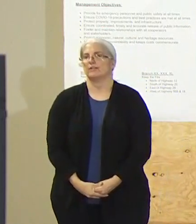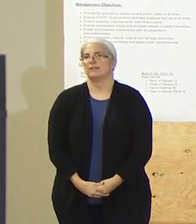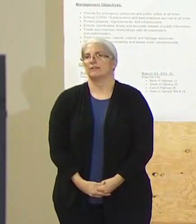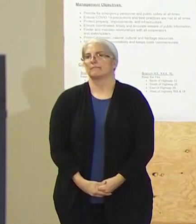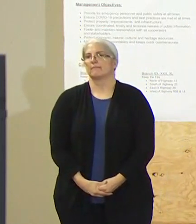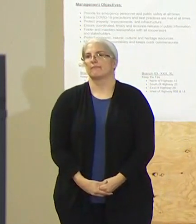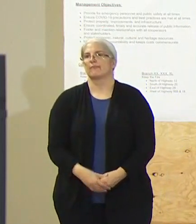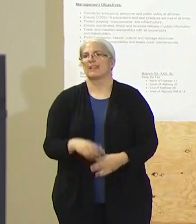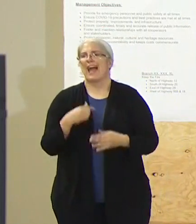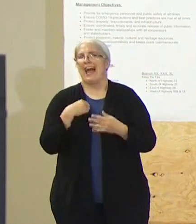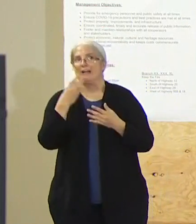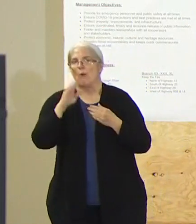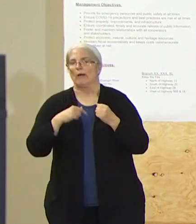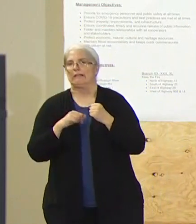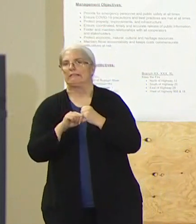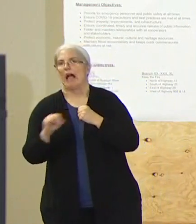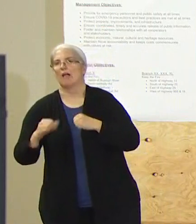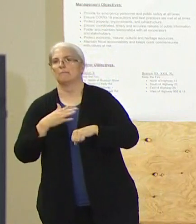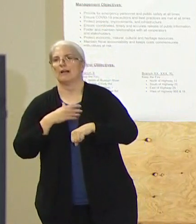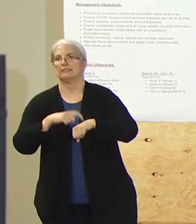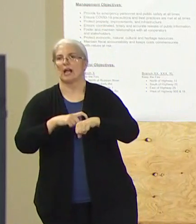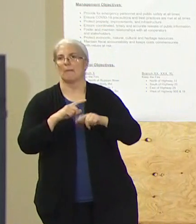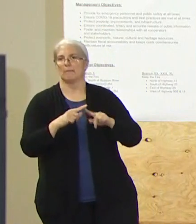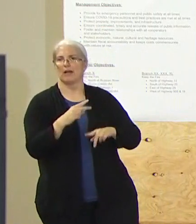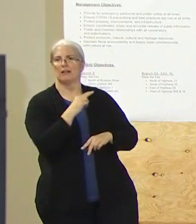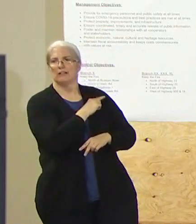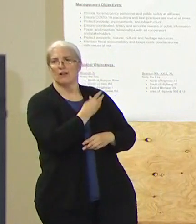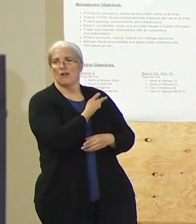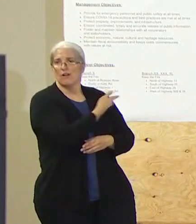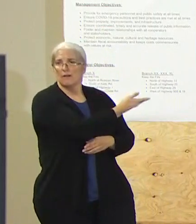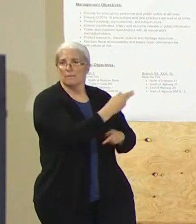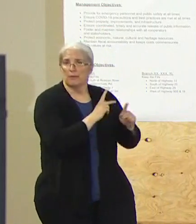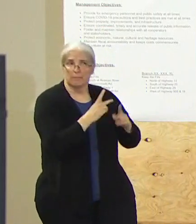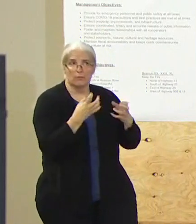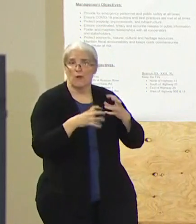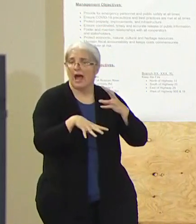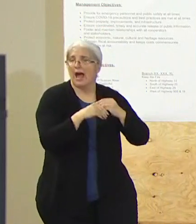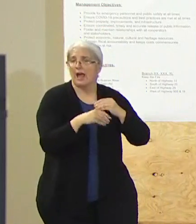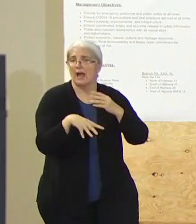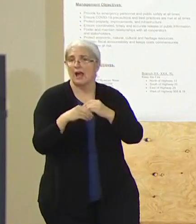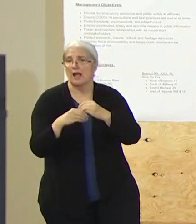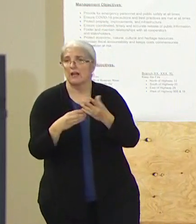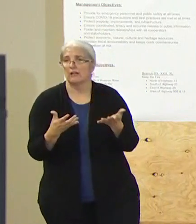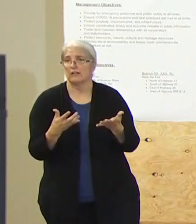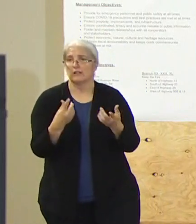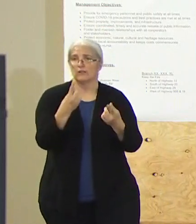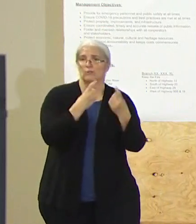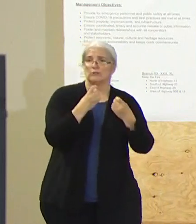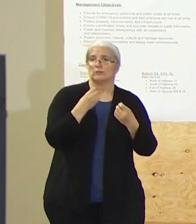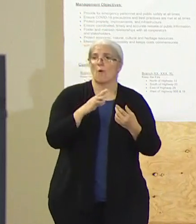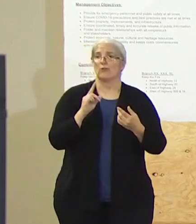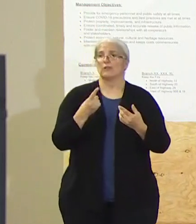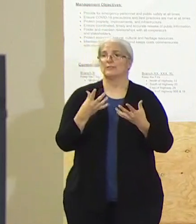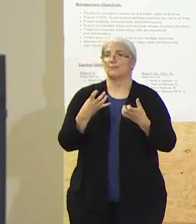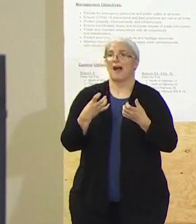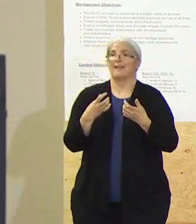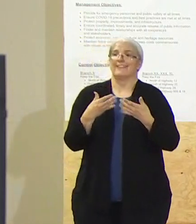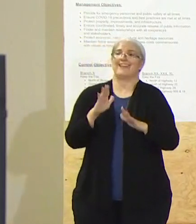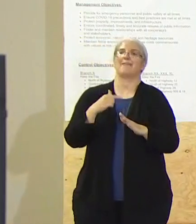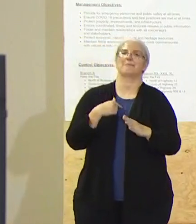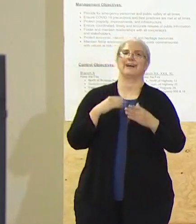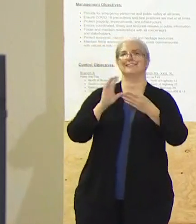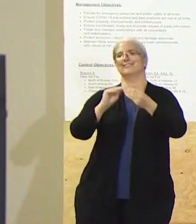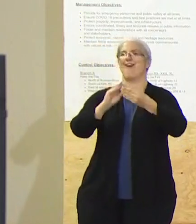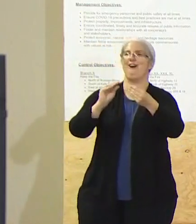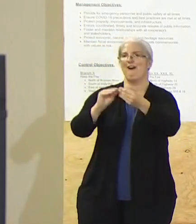and forgive me for extending it, but if any of you have any additional comments, you're just being generous. They're being kind. Actually, kind